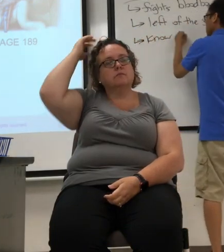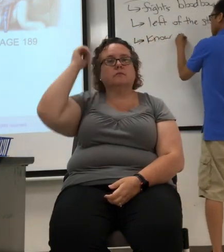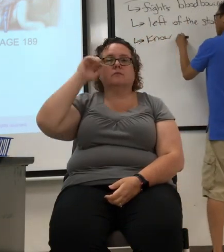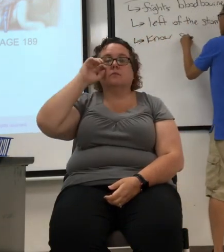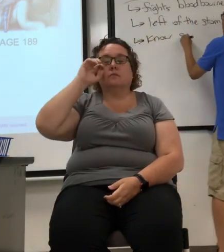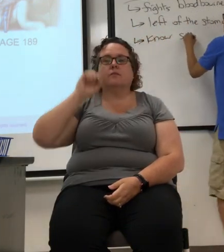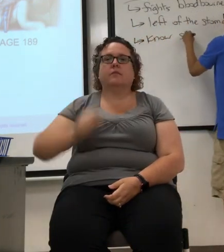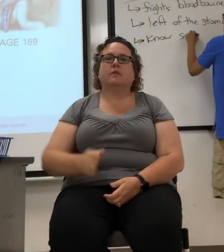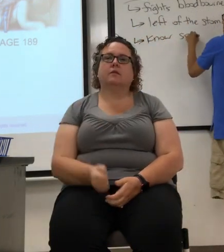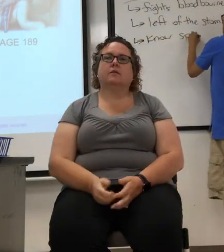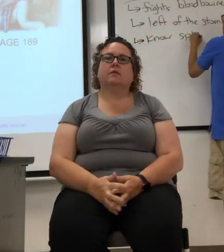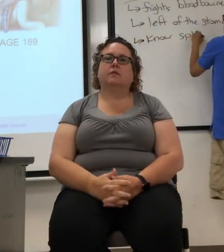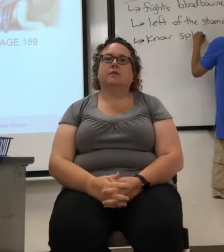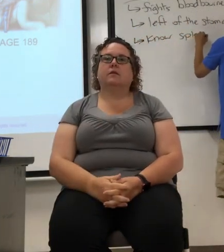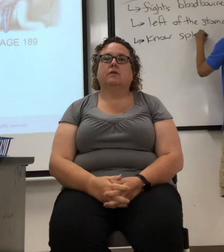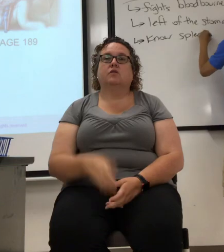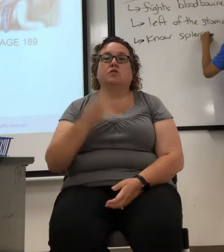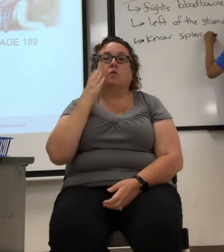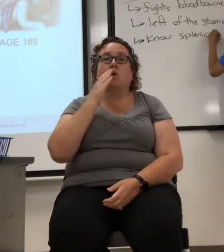the splenic,